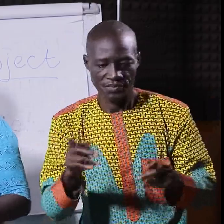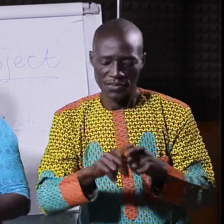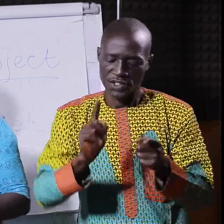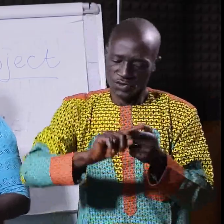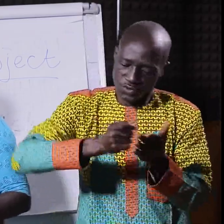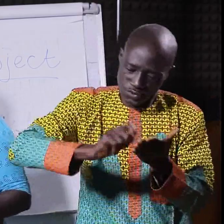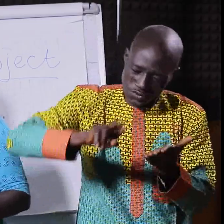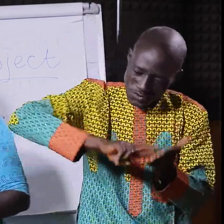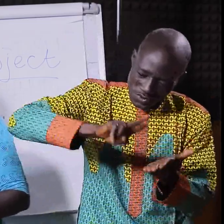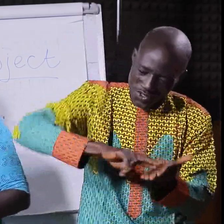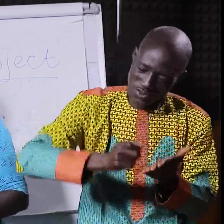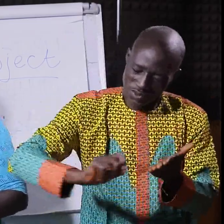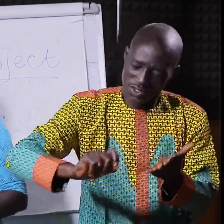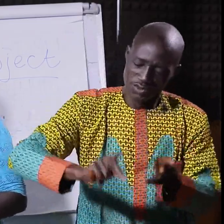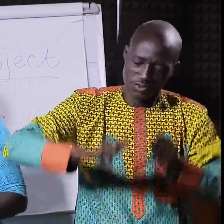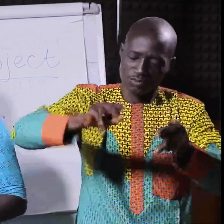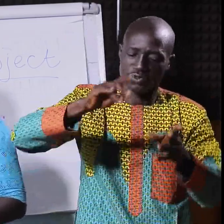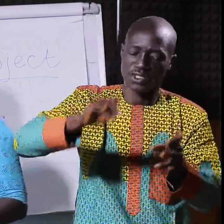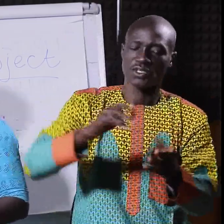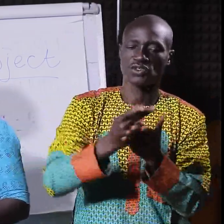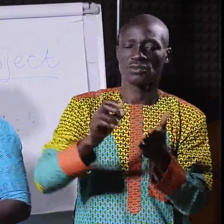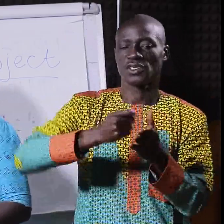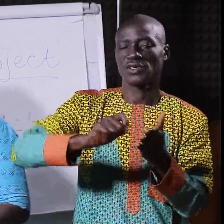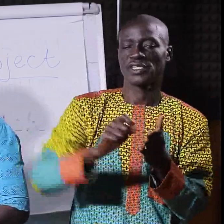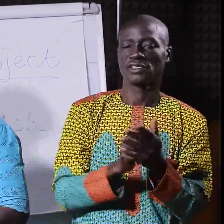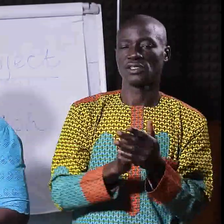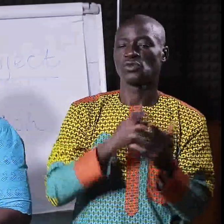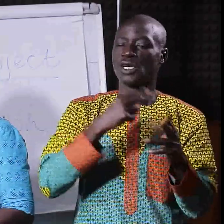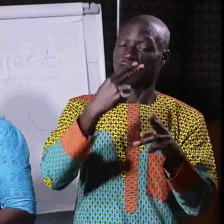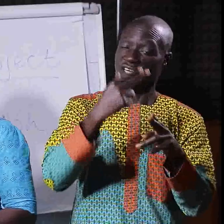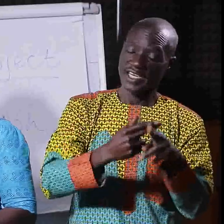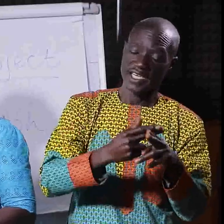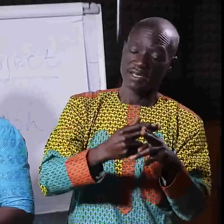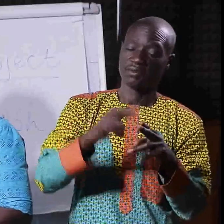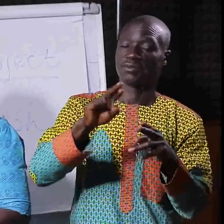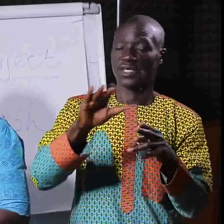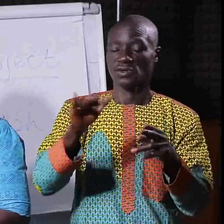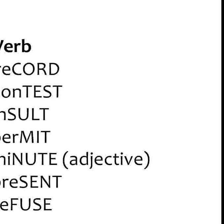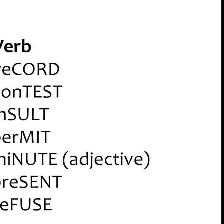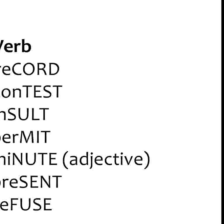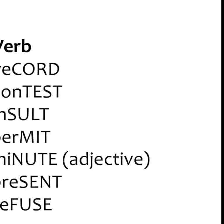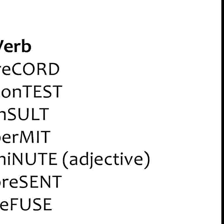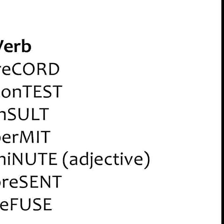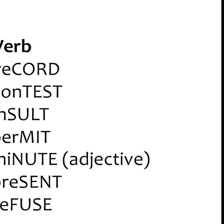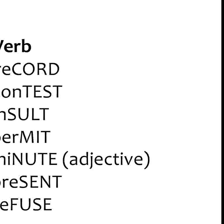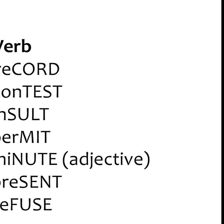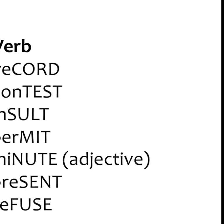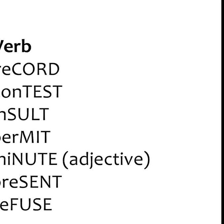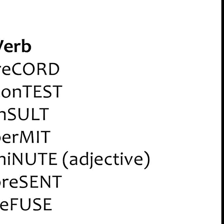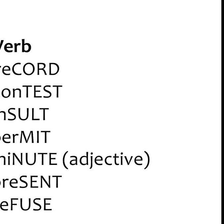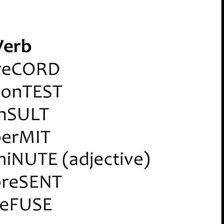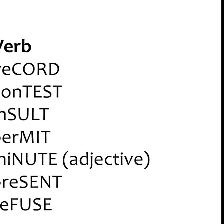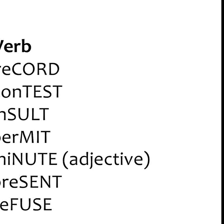record is to put down in writing, to document. We have contest